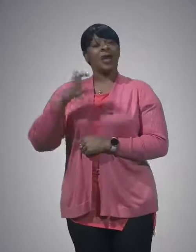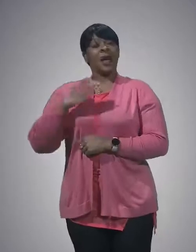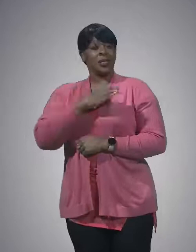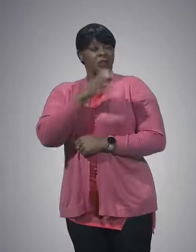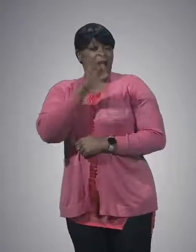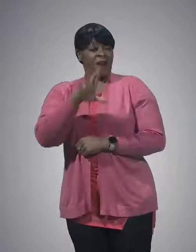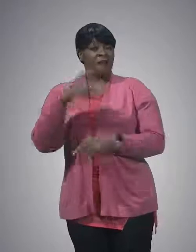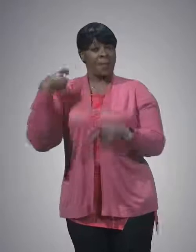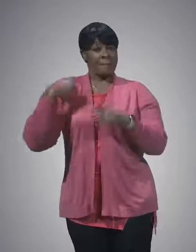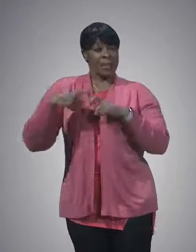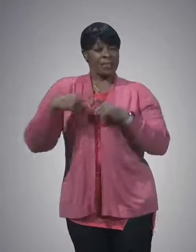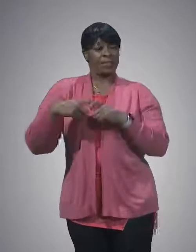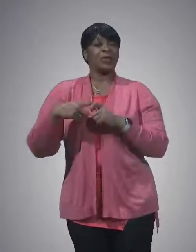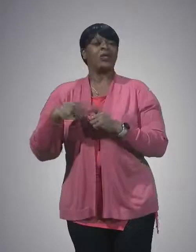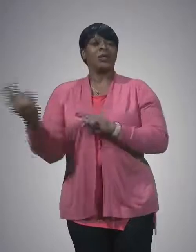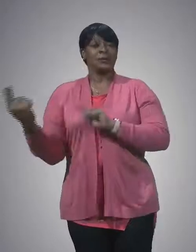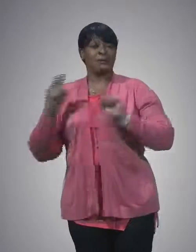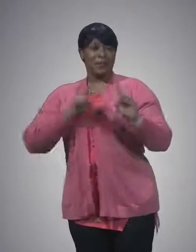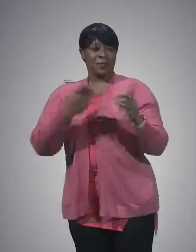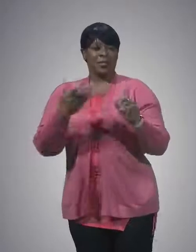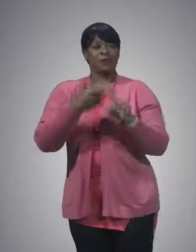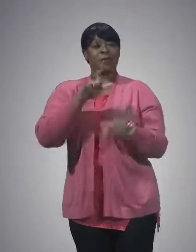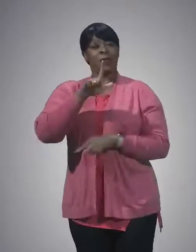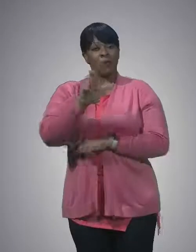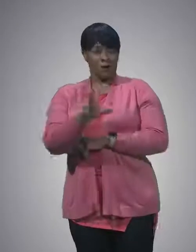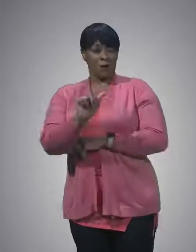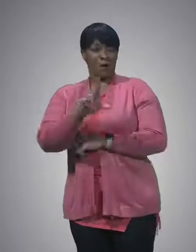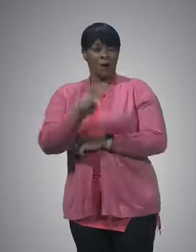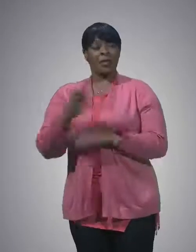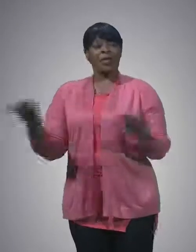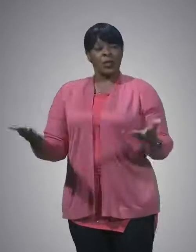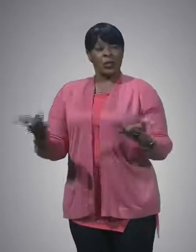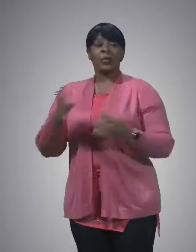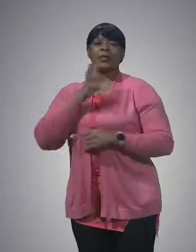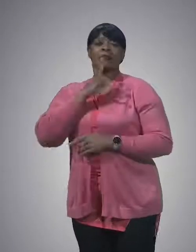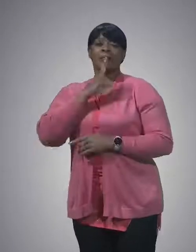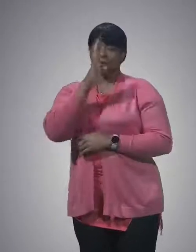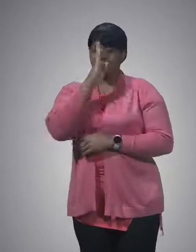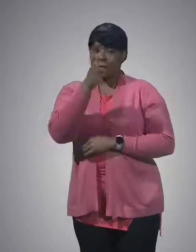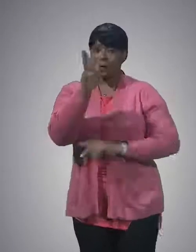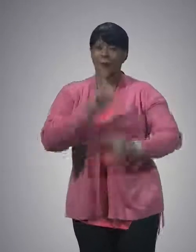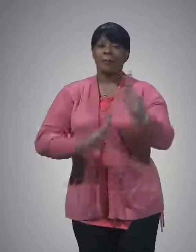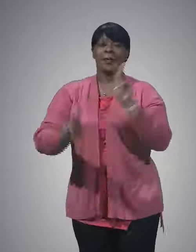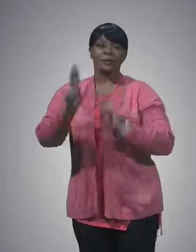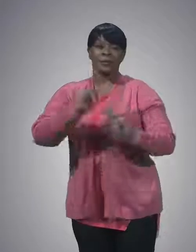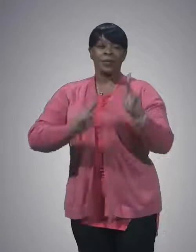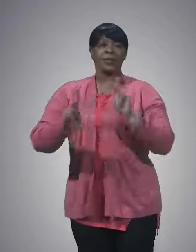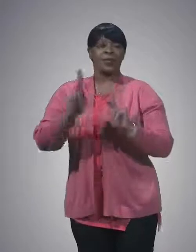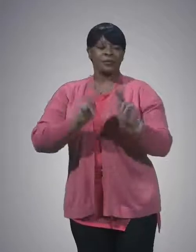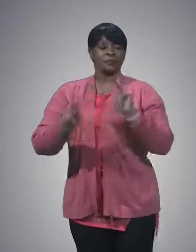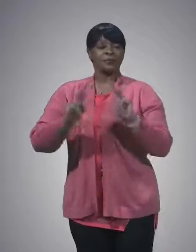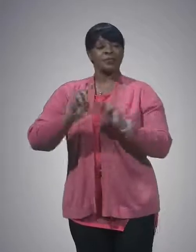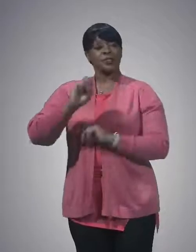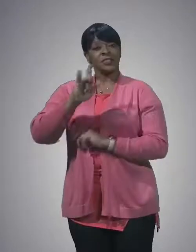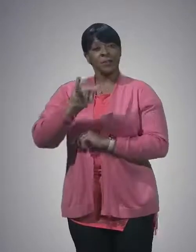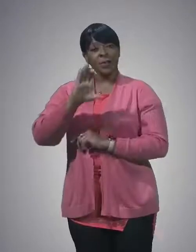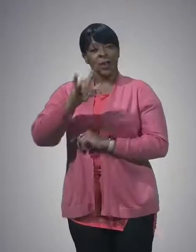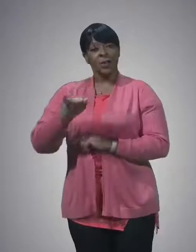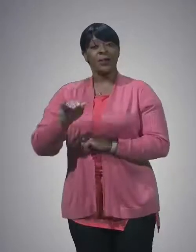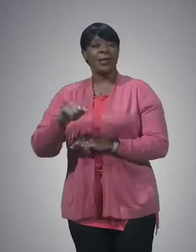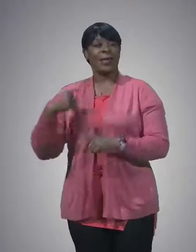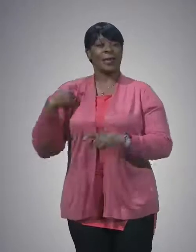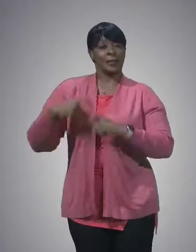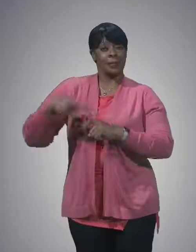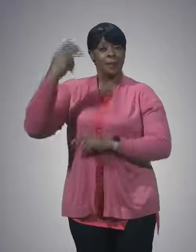who traveled today from the consulate in Little Rock. He is here to speak directly to people in the Shelby County